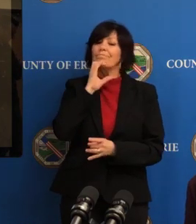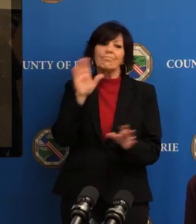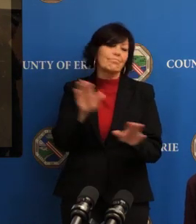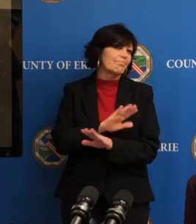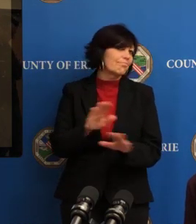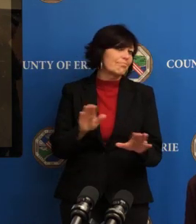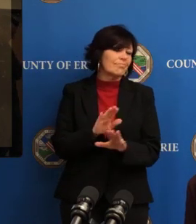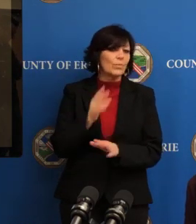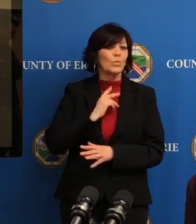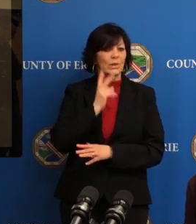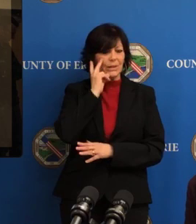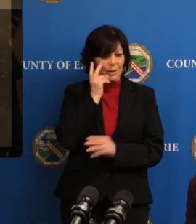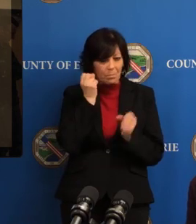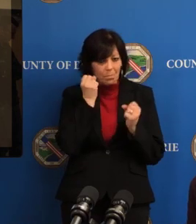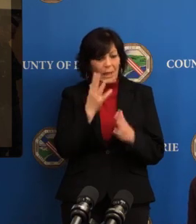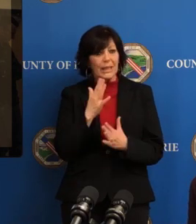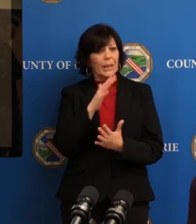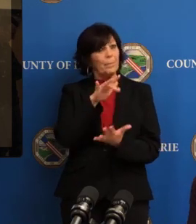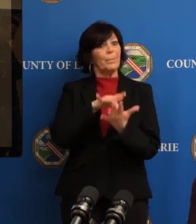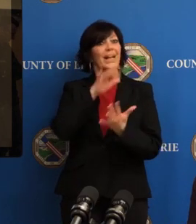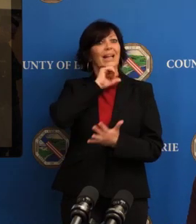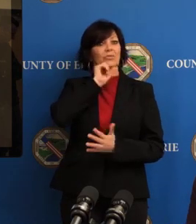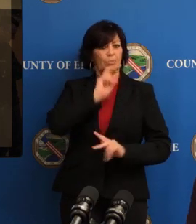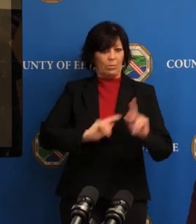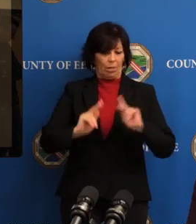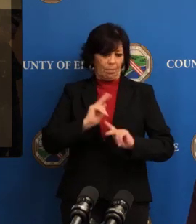elderly. I mean, we're seeing it among middle-aged people.